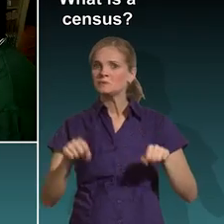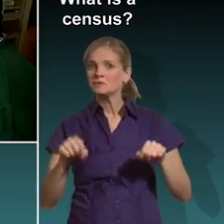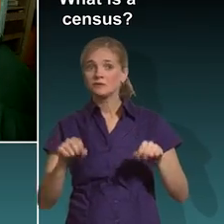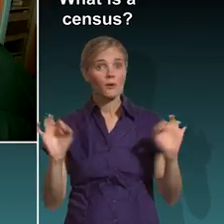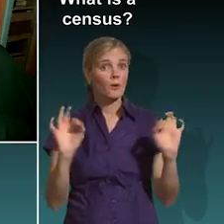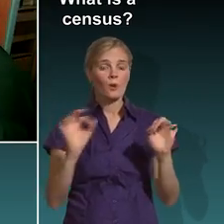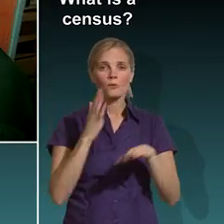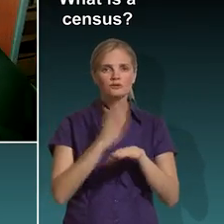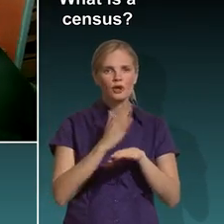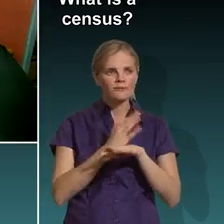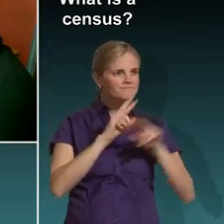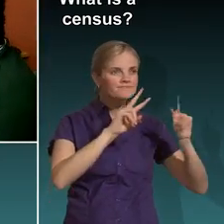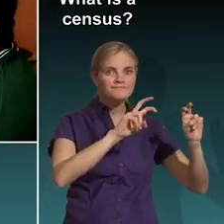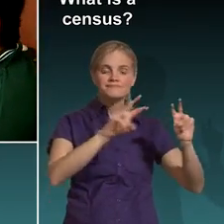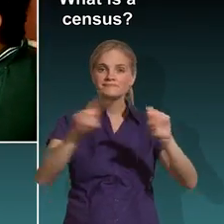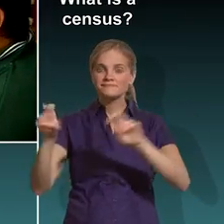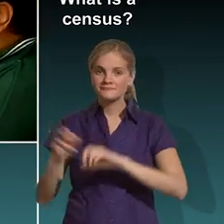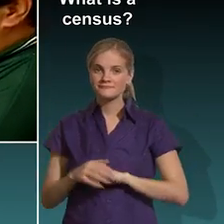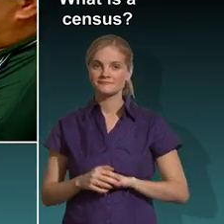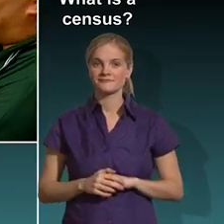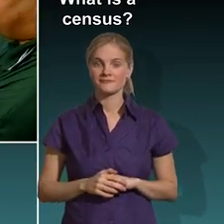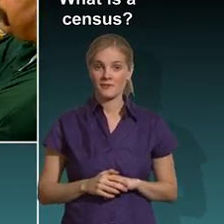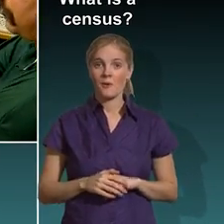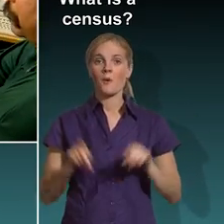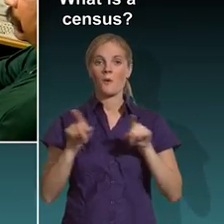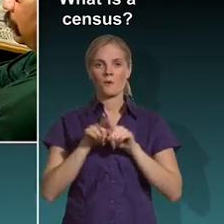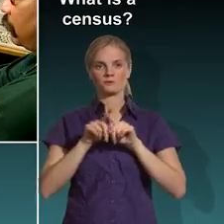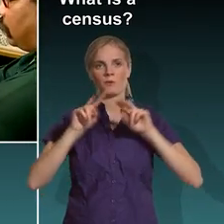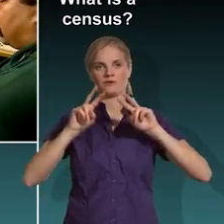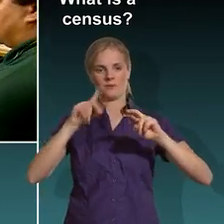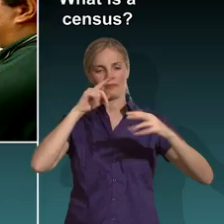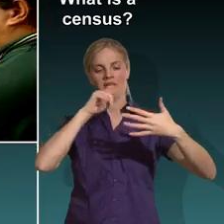retirement, students, unemployed or beneficiaries.